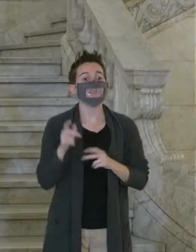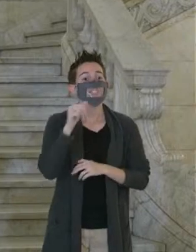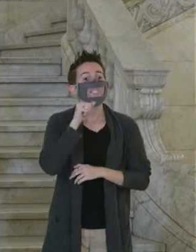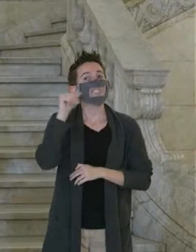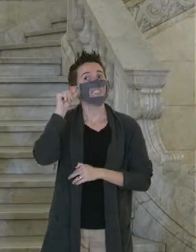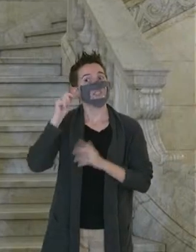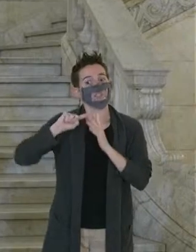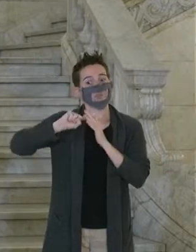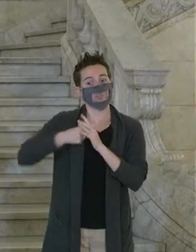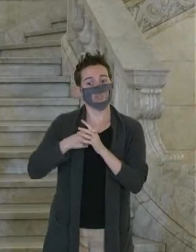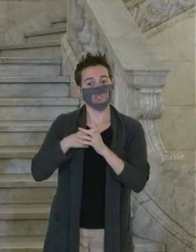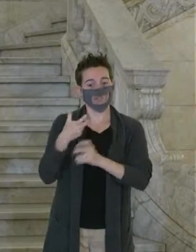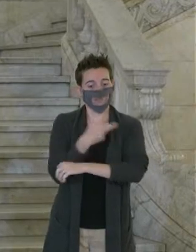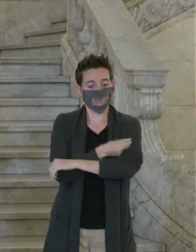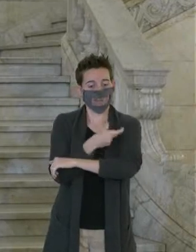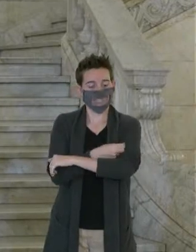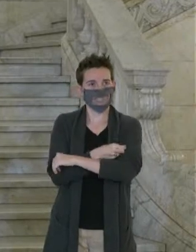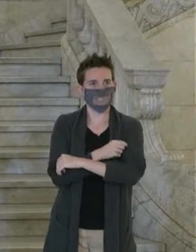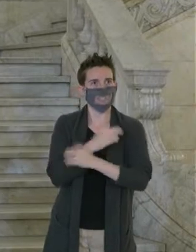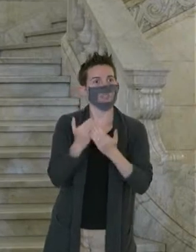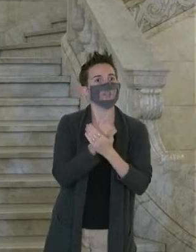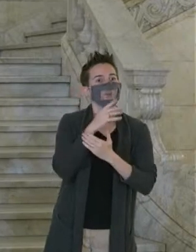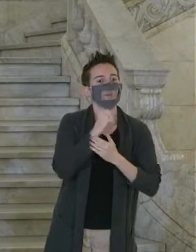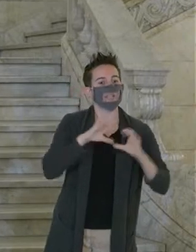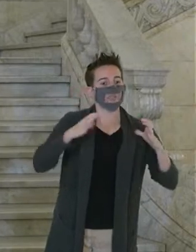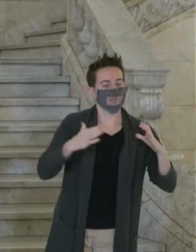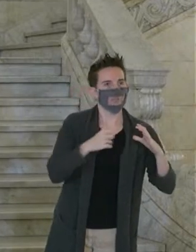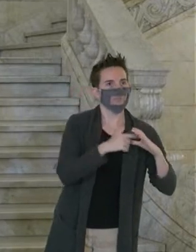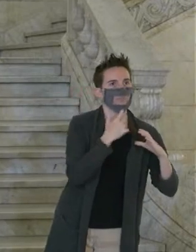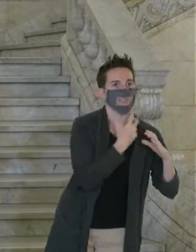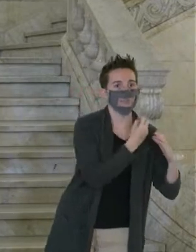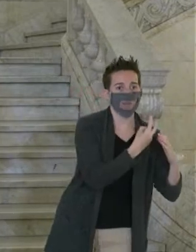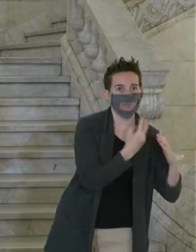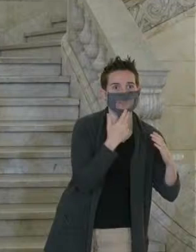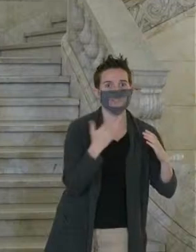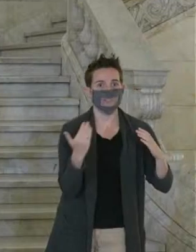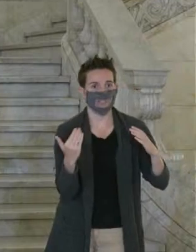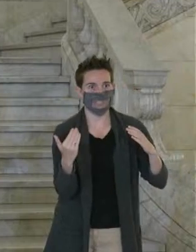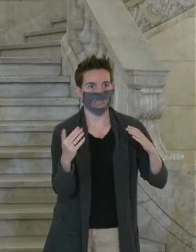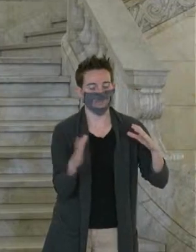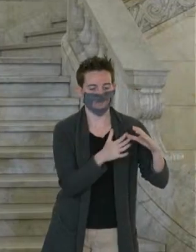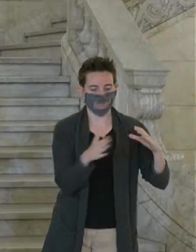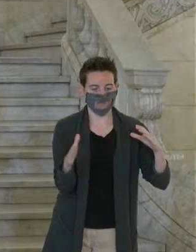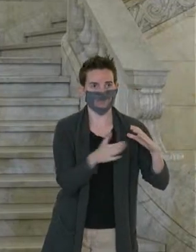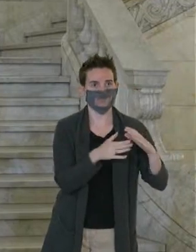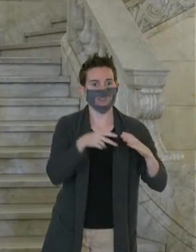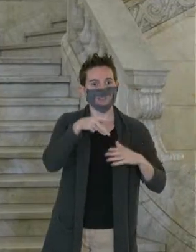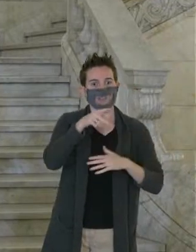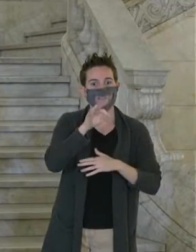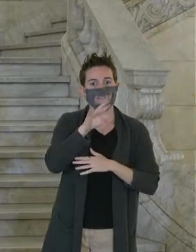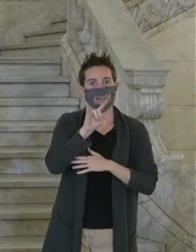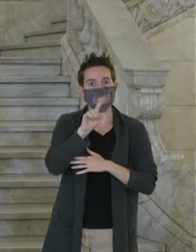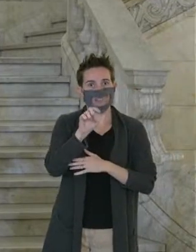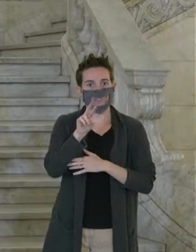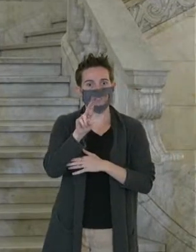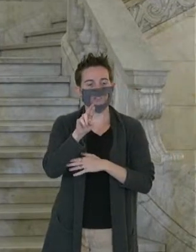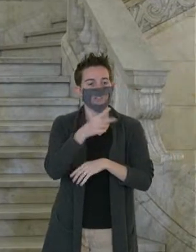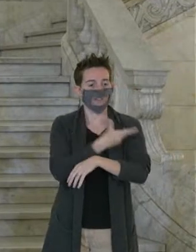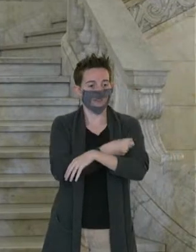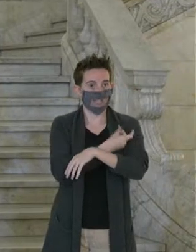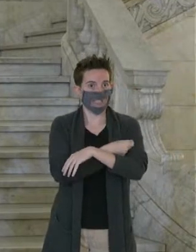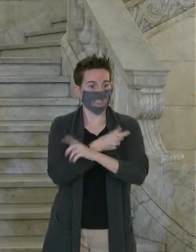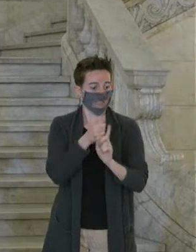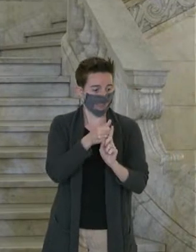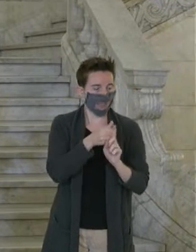Yesterday, we began vaccinating the 12 to 15-year-old age group. The Pfizer vaccine was developed right here